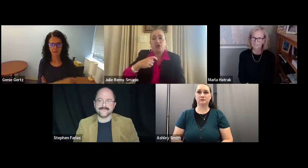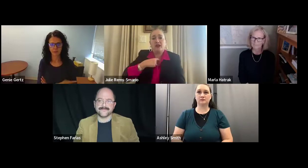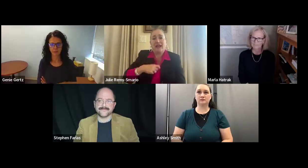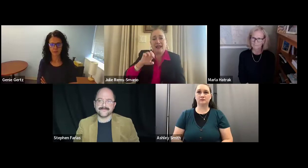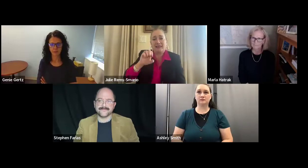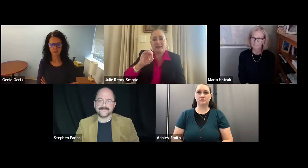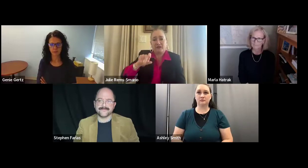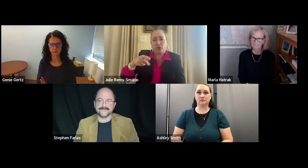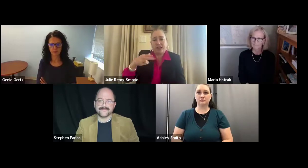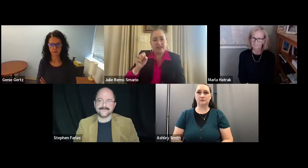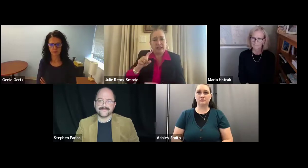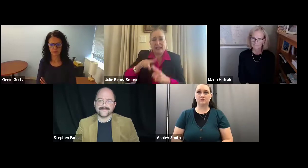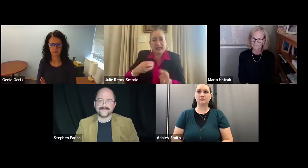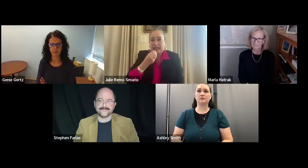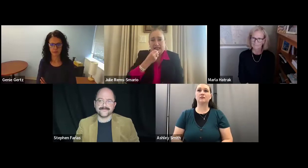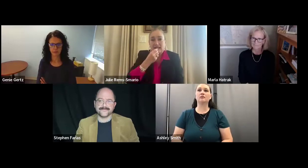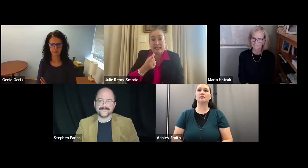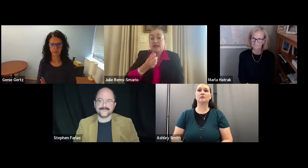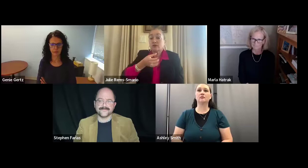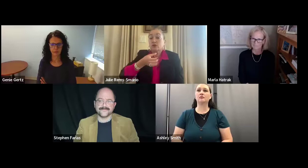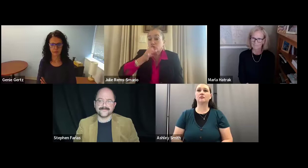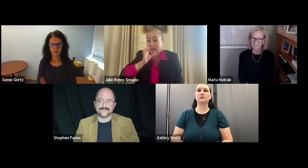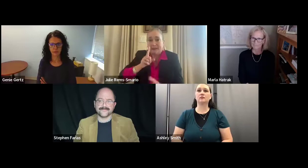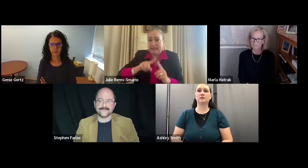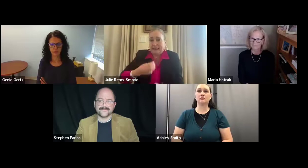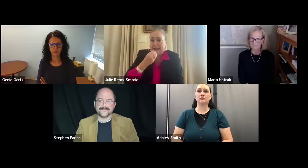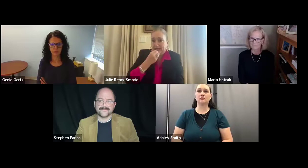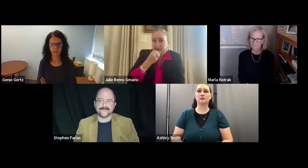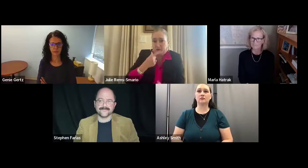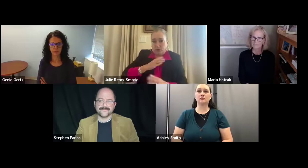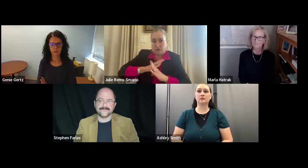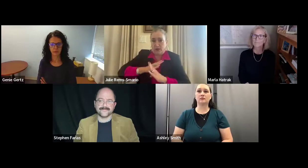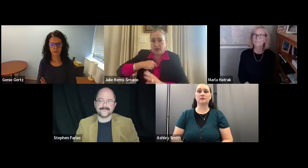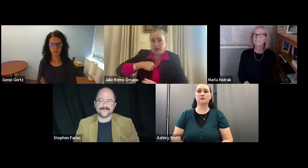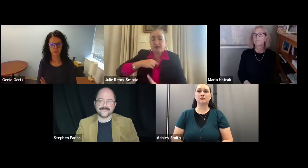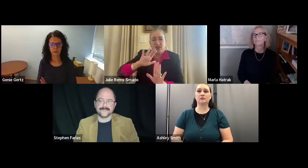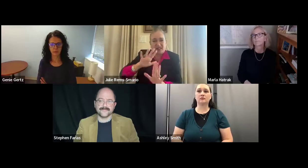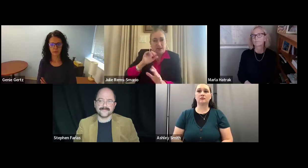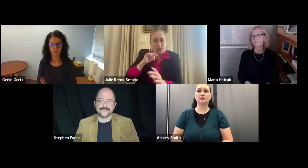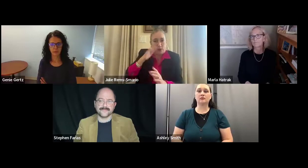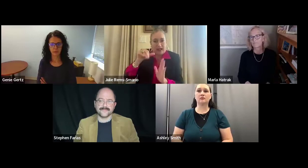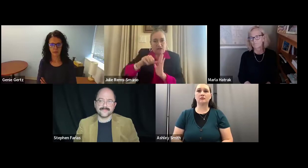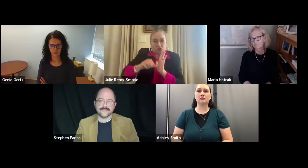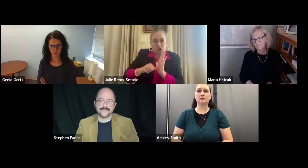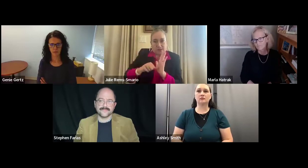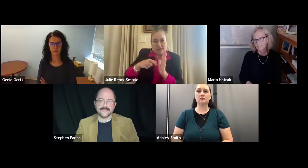with, that is blocking your esophagus. There was one particular child who could not eat or drink because of this medical